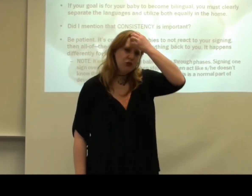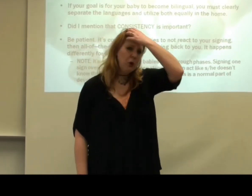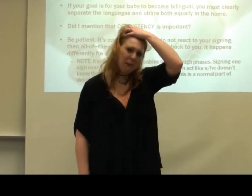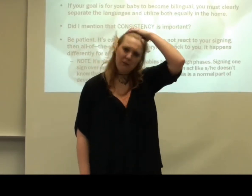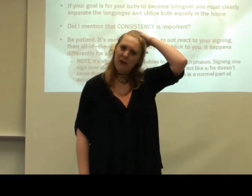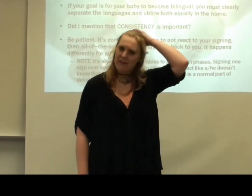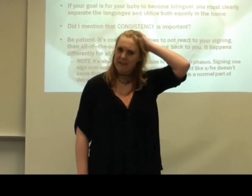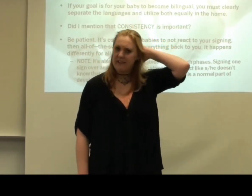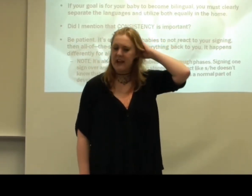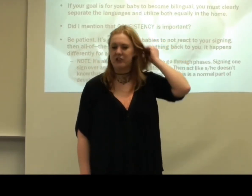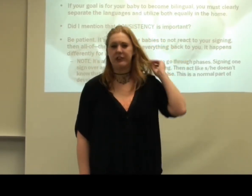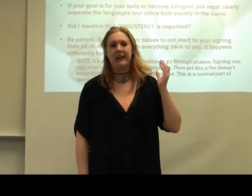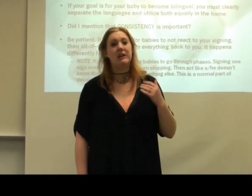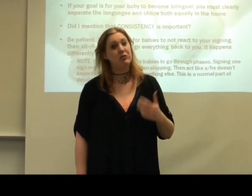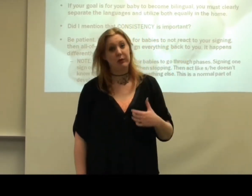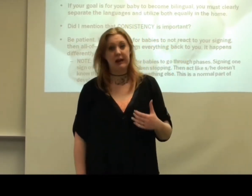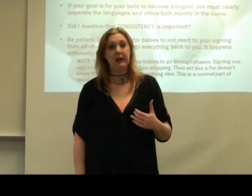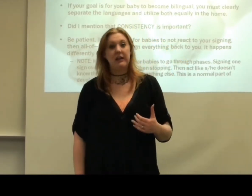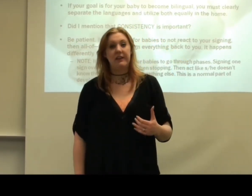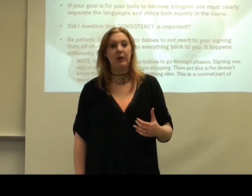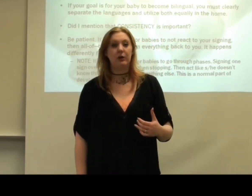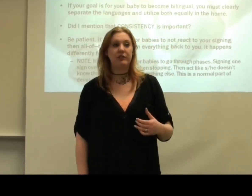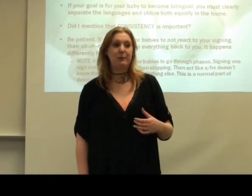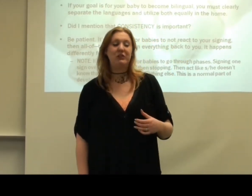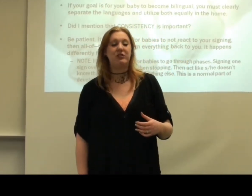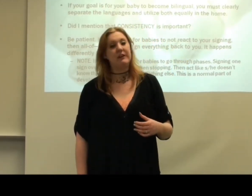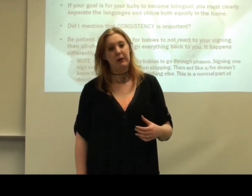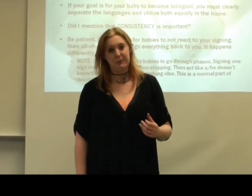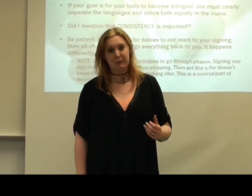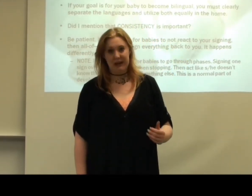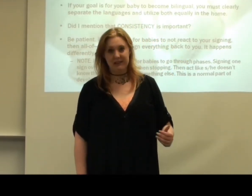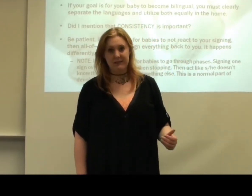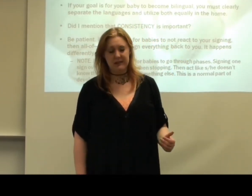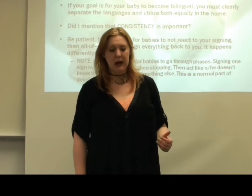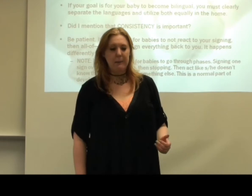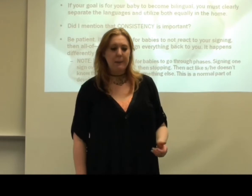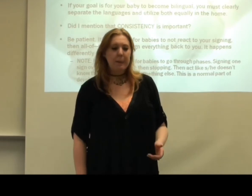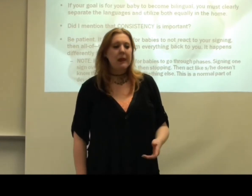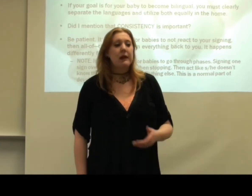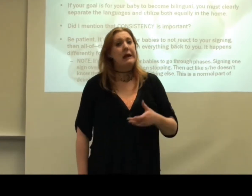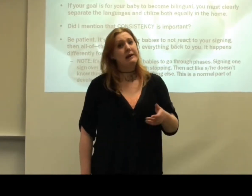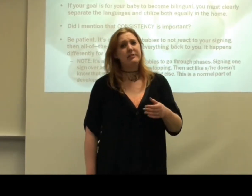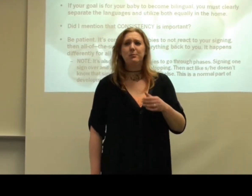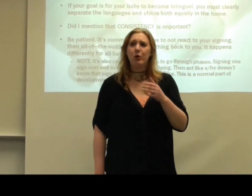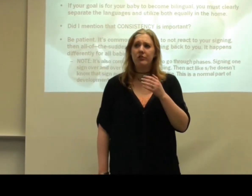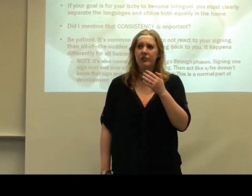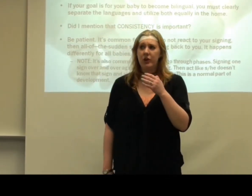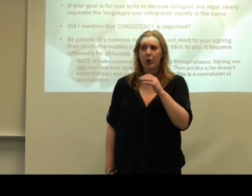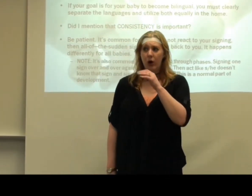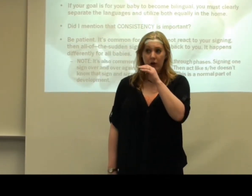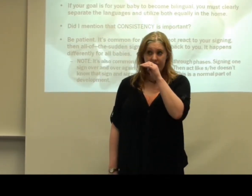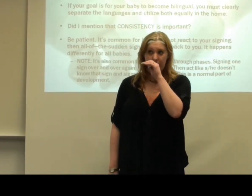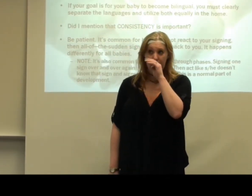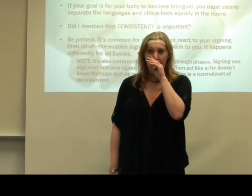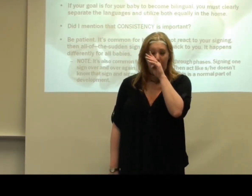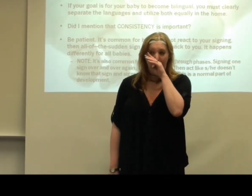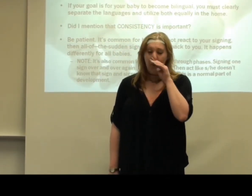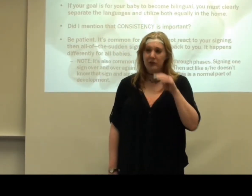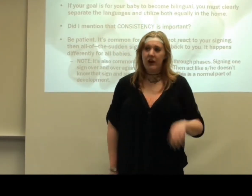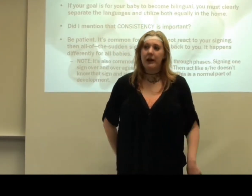Don't be afraid that that's actually hindering their speech development, because it's not. It is important to note also, though, when talking